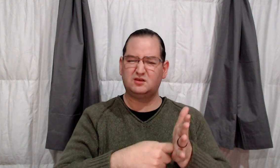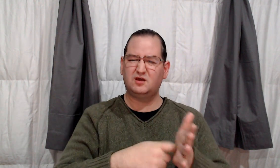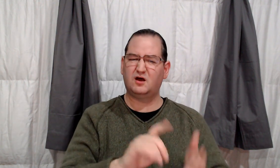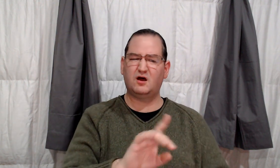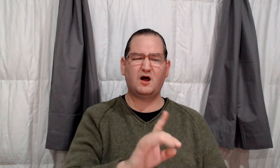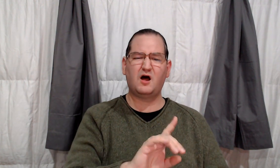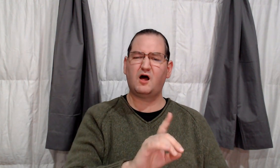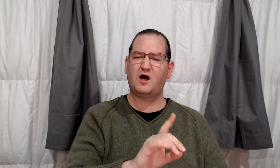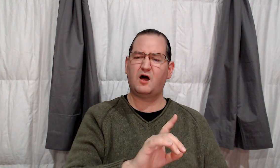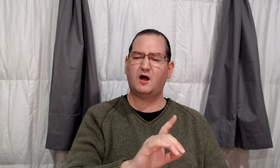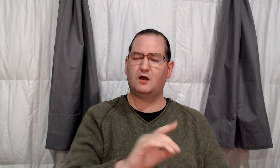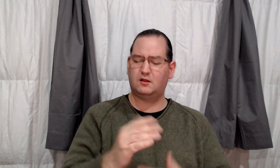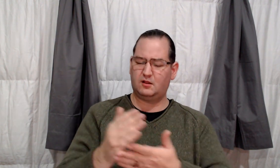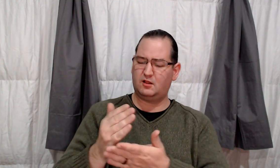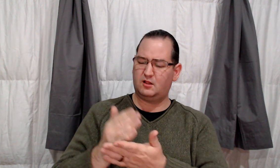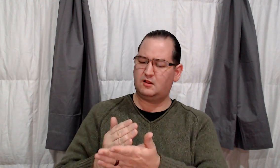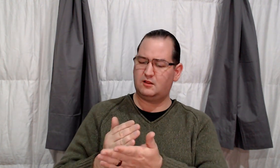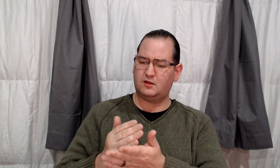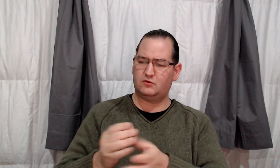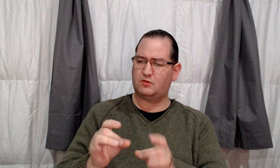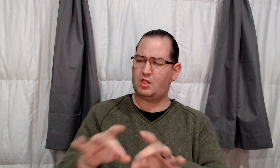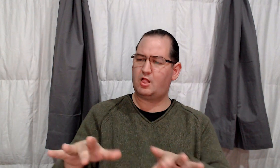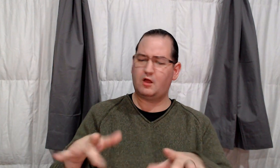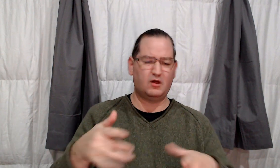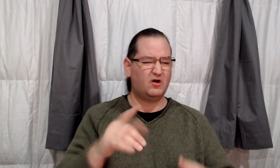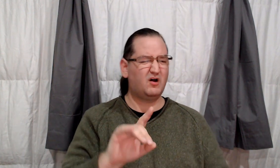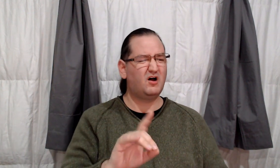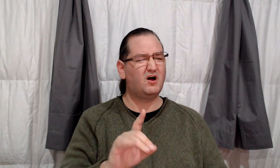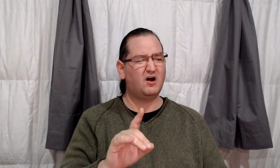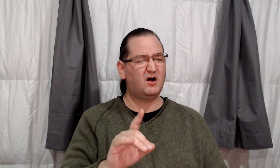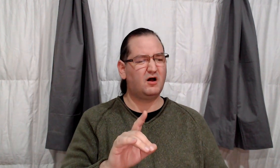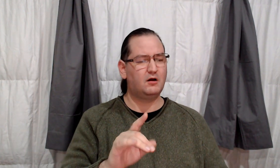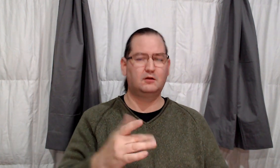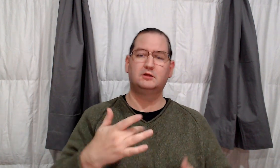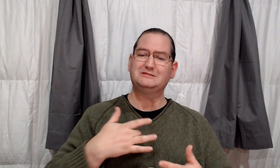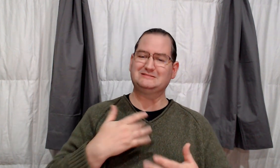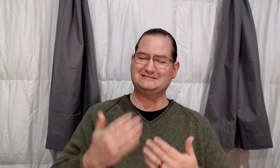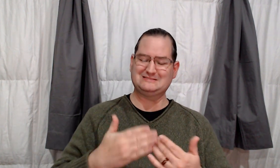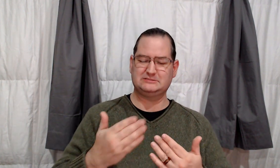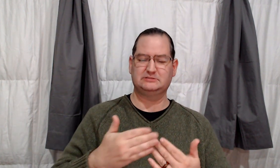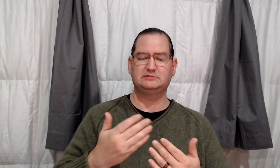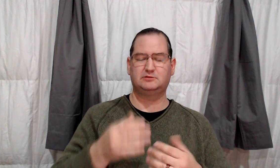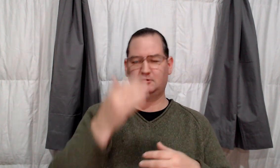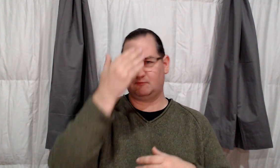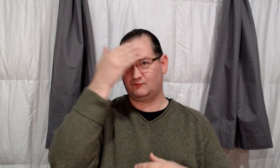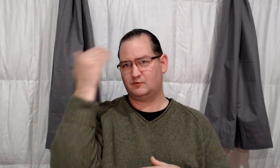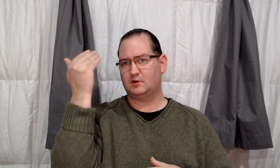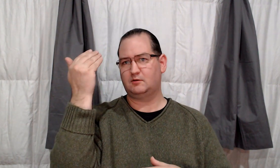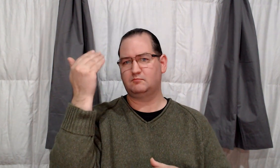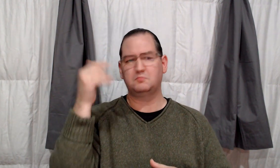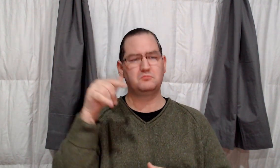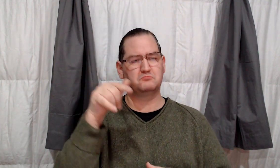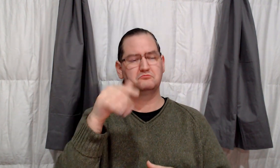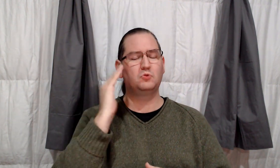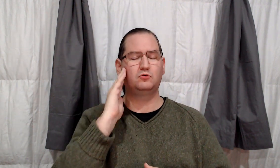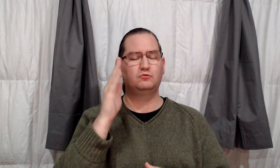list. It's easy to forget. And you will forget to smoke, as the need